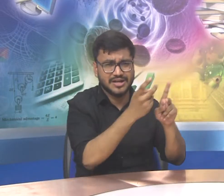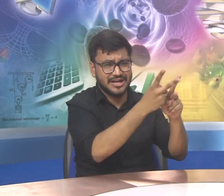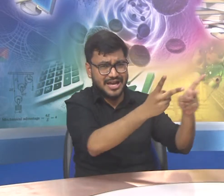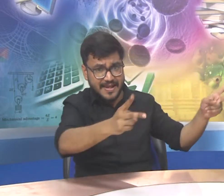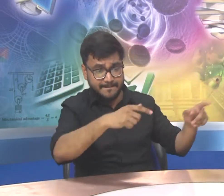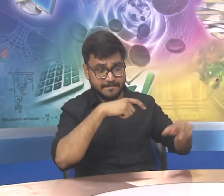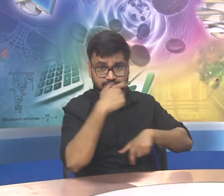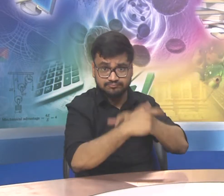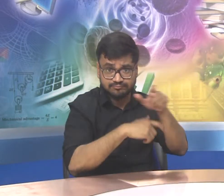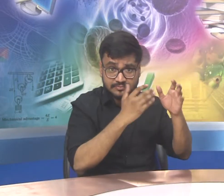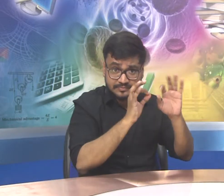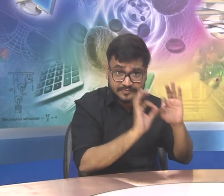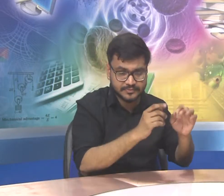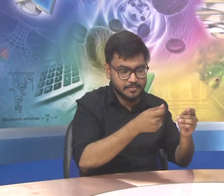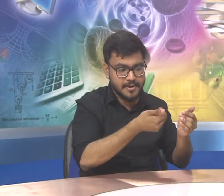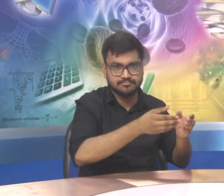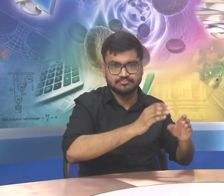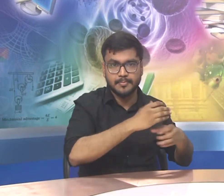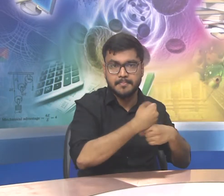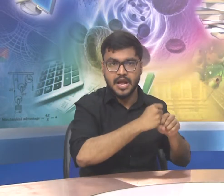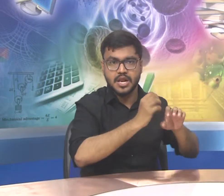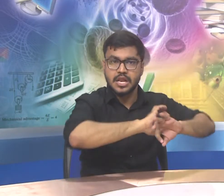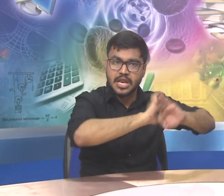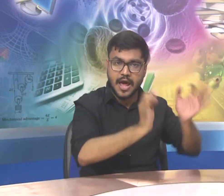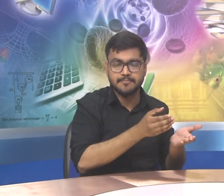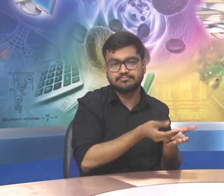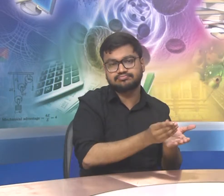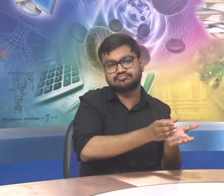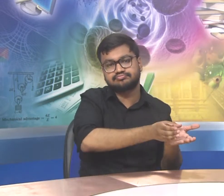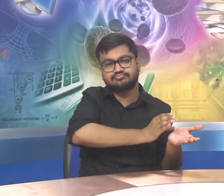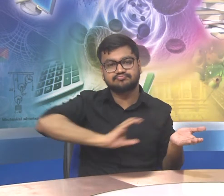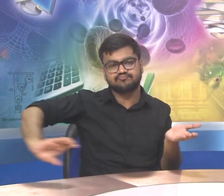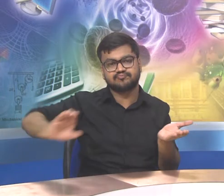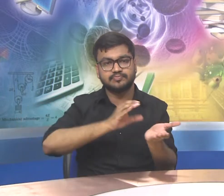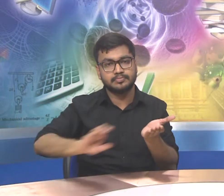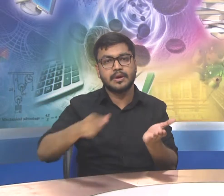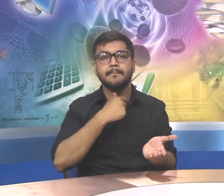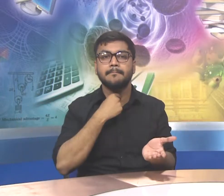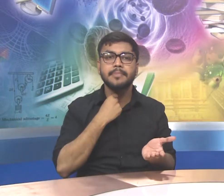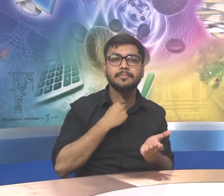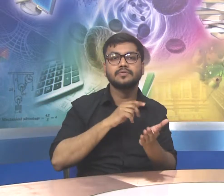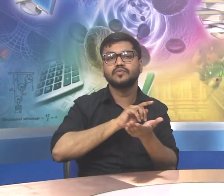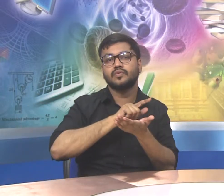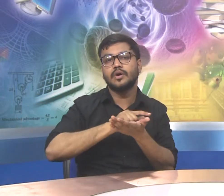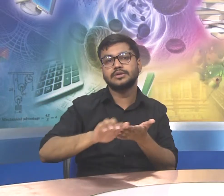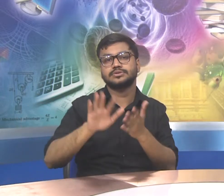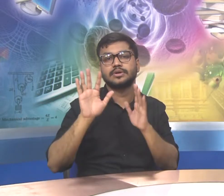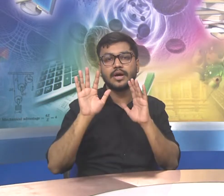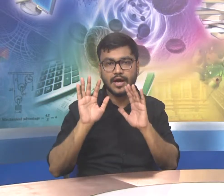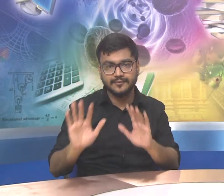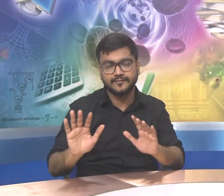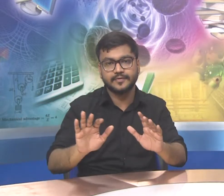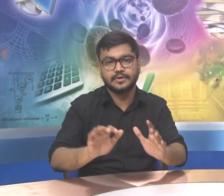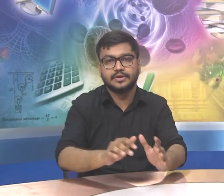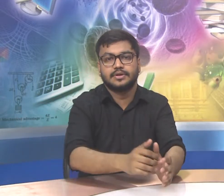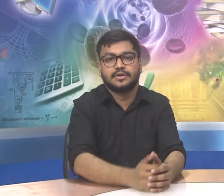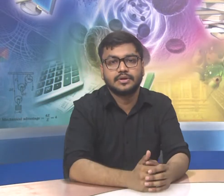On behalf of its customers for making payment for purchase of goods,